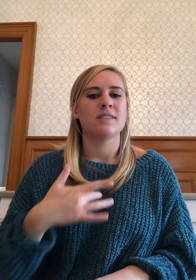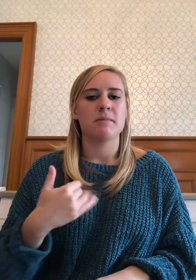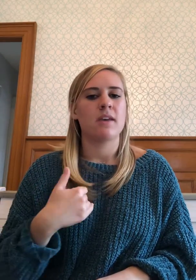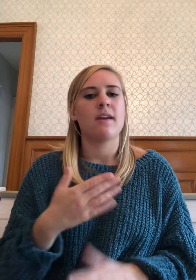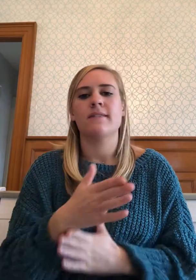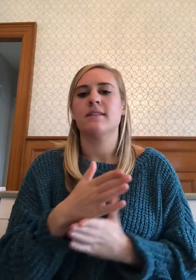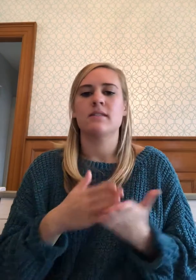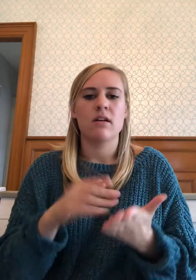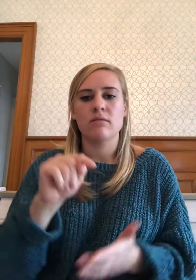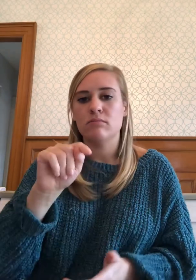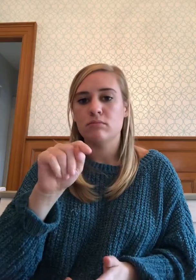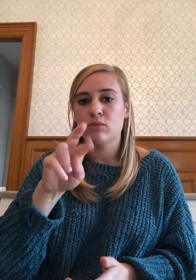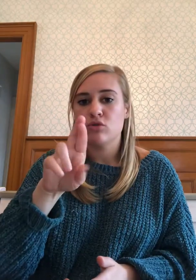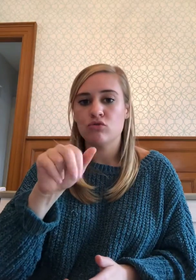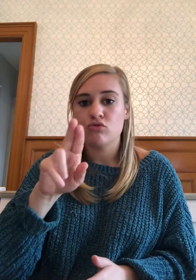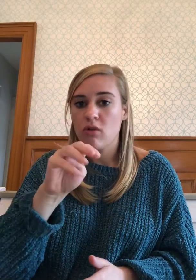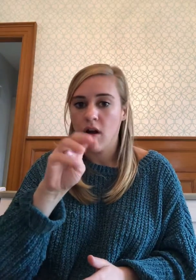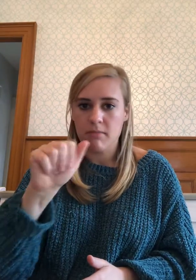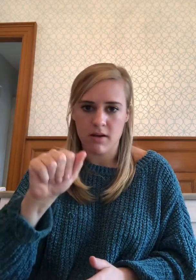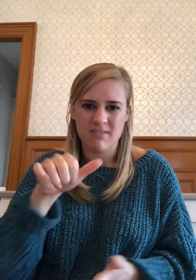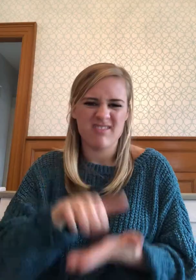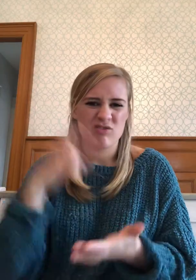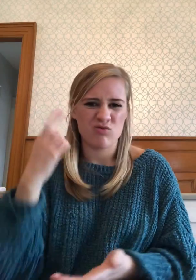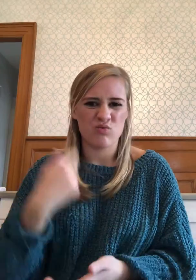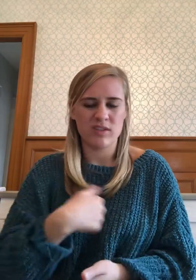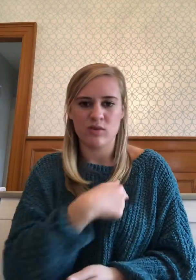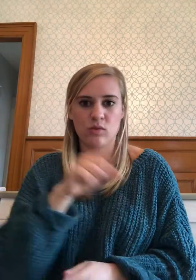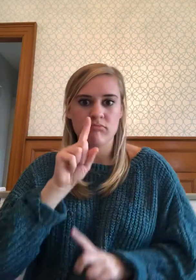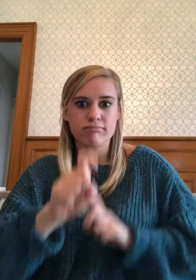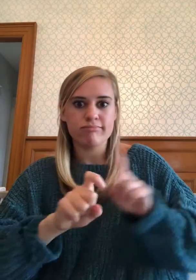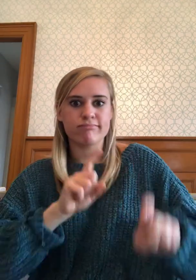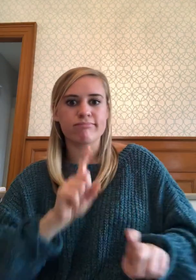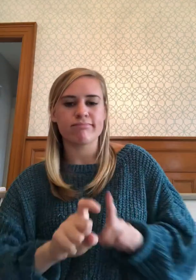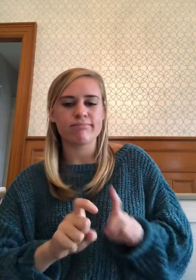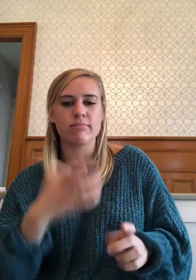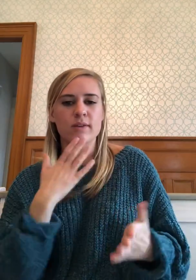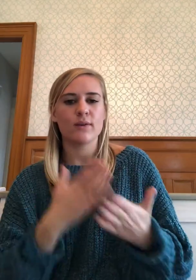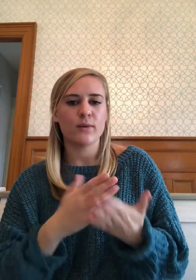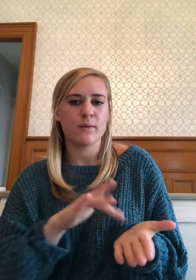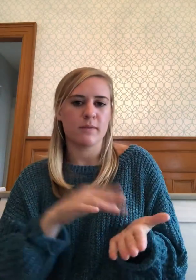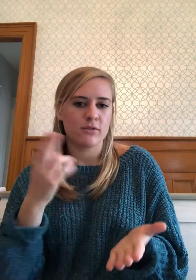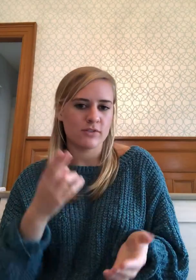trauma that by chance shows up in the course of orthodontic treatment.